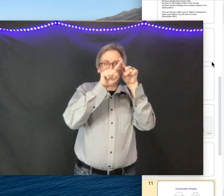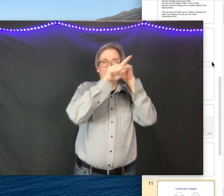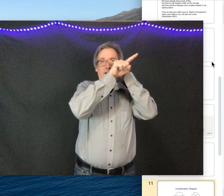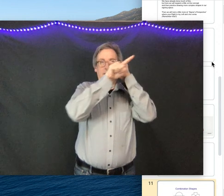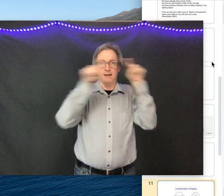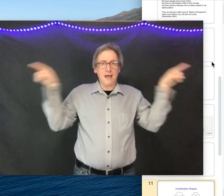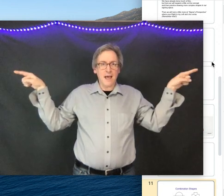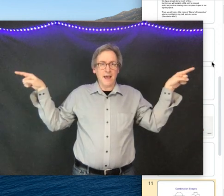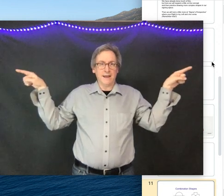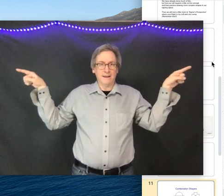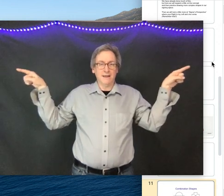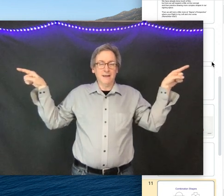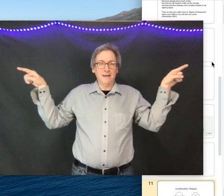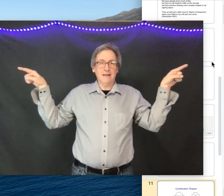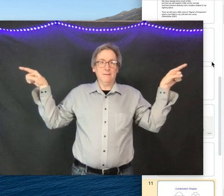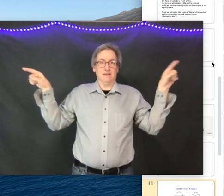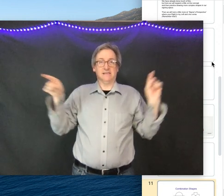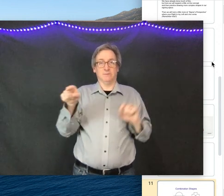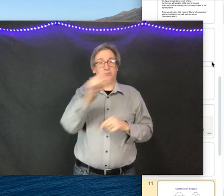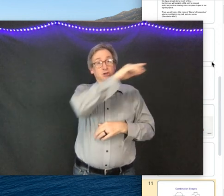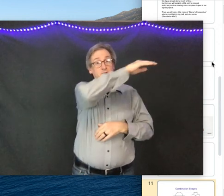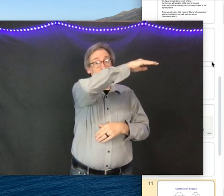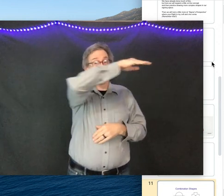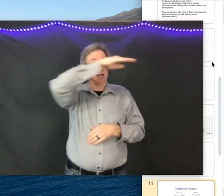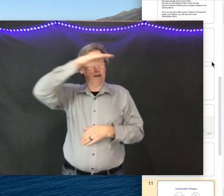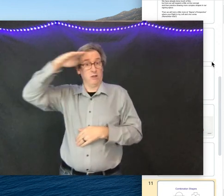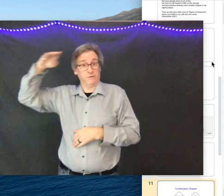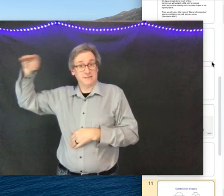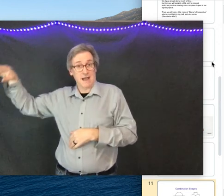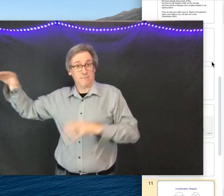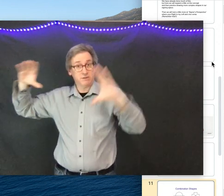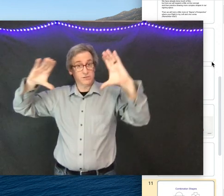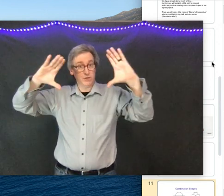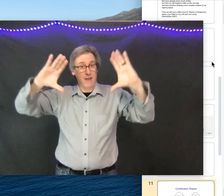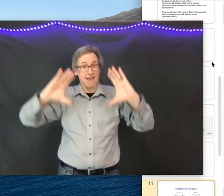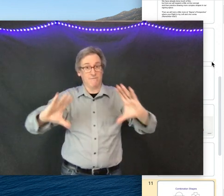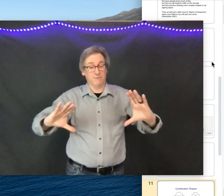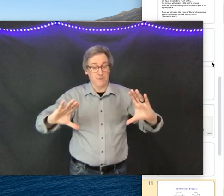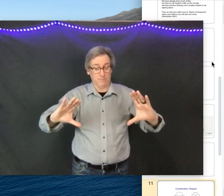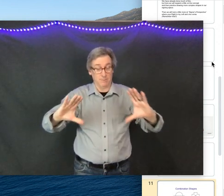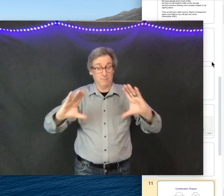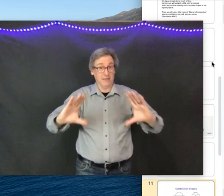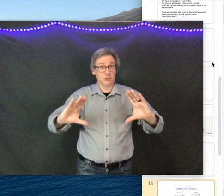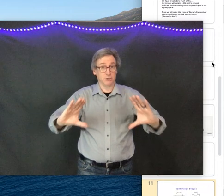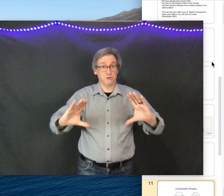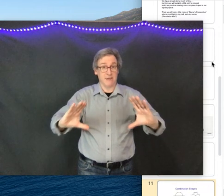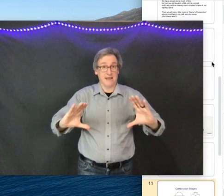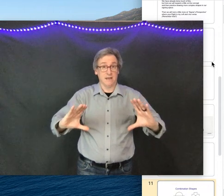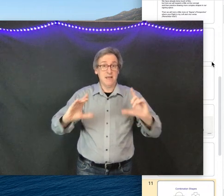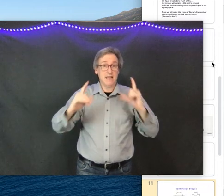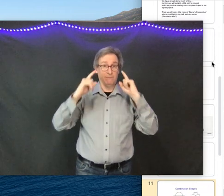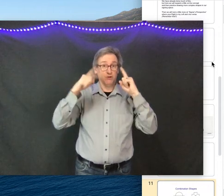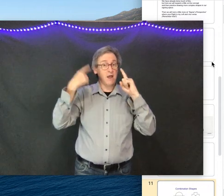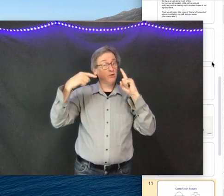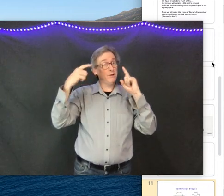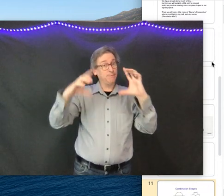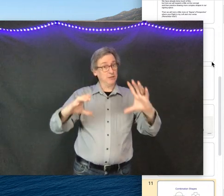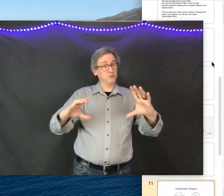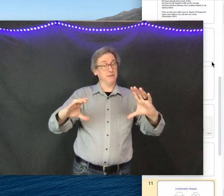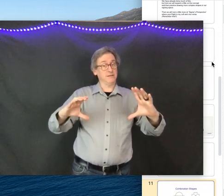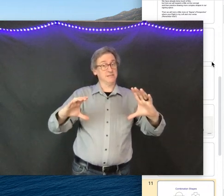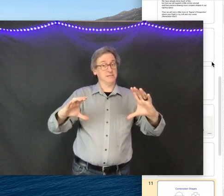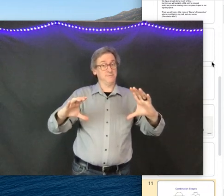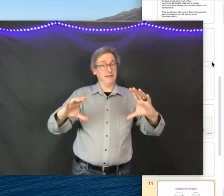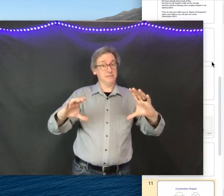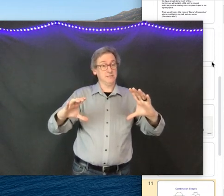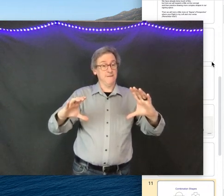circle, line, because someone's going to draw the line along the top. So you have to be able to picture that. If you're not good at